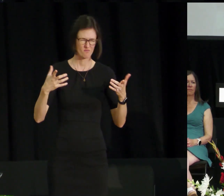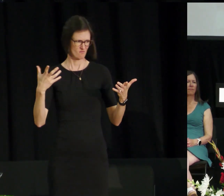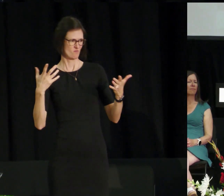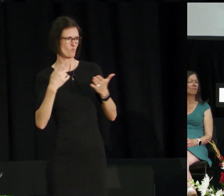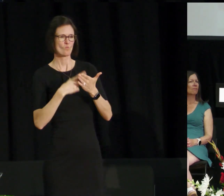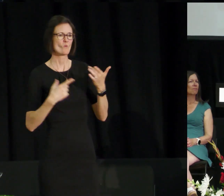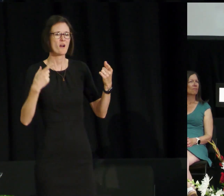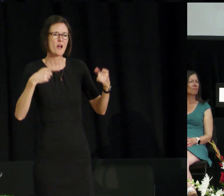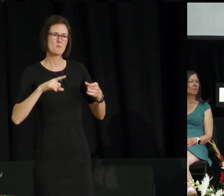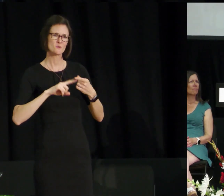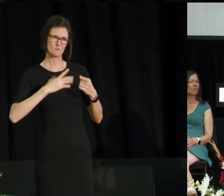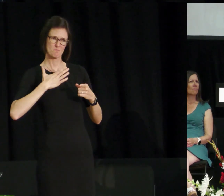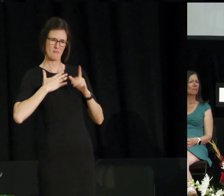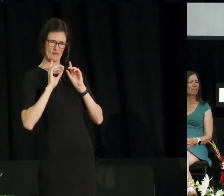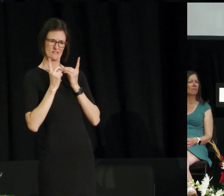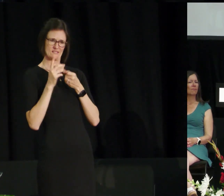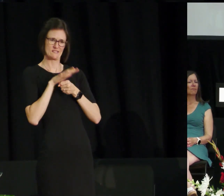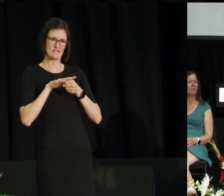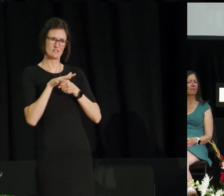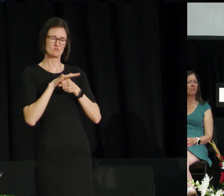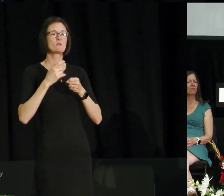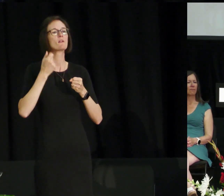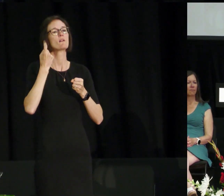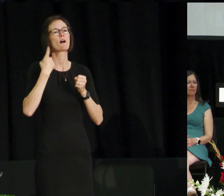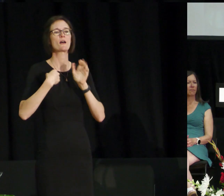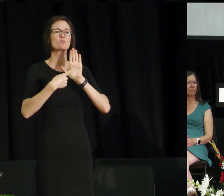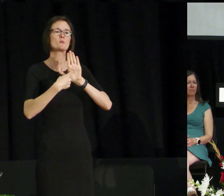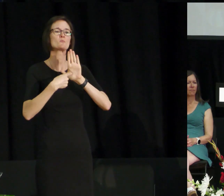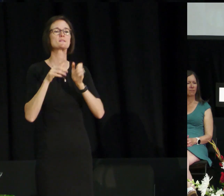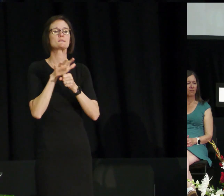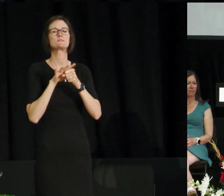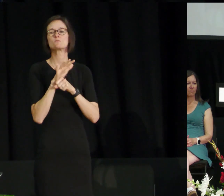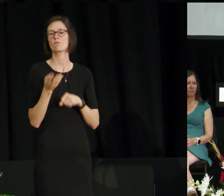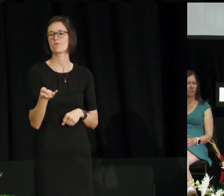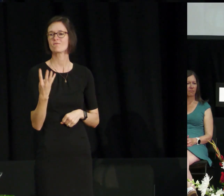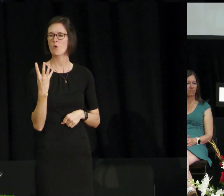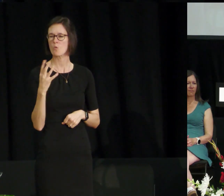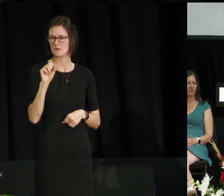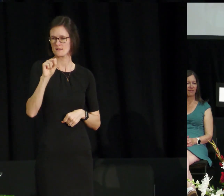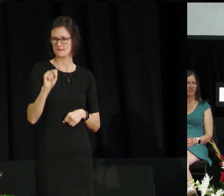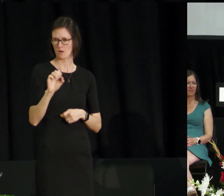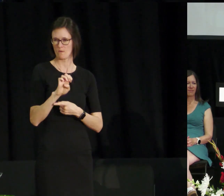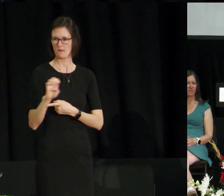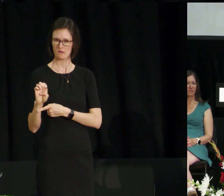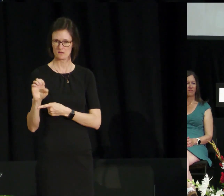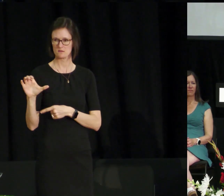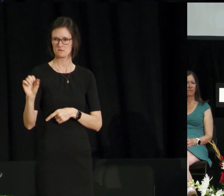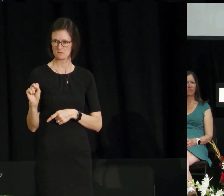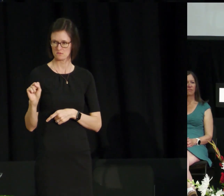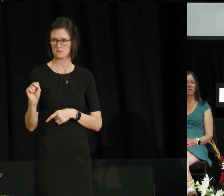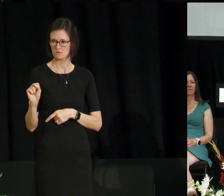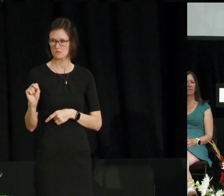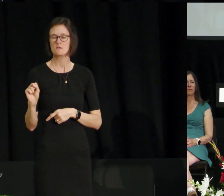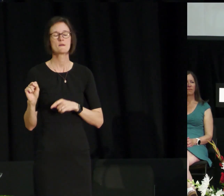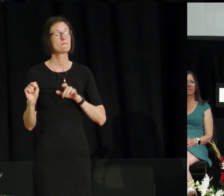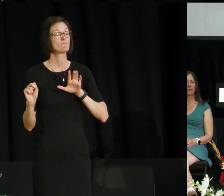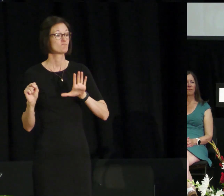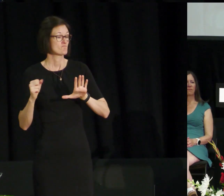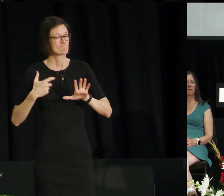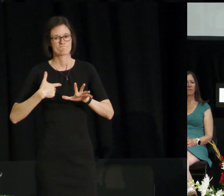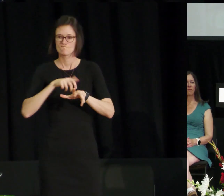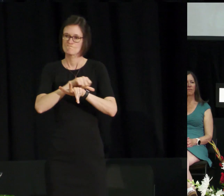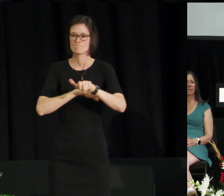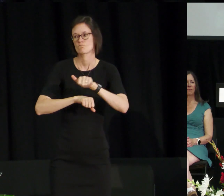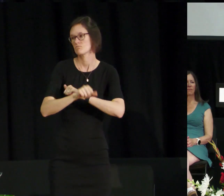represent district 4 Which is the southeast part of town And so I got to work And I